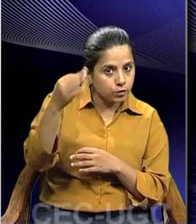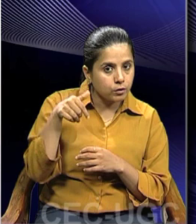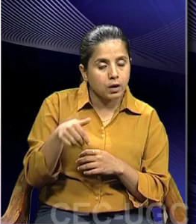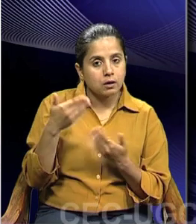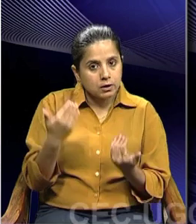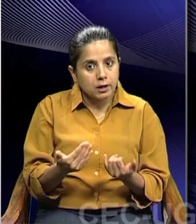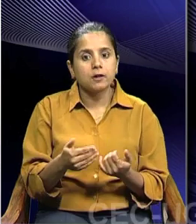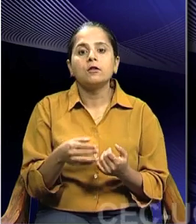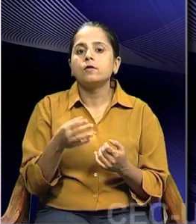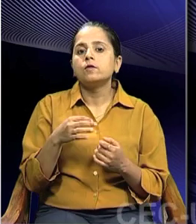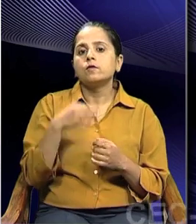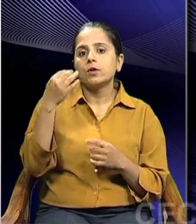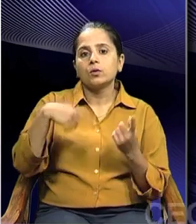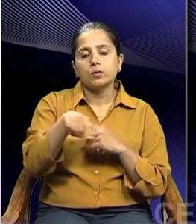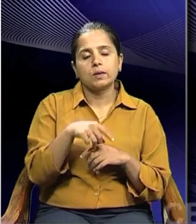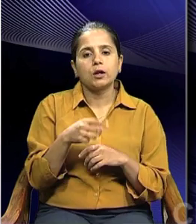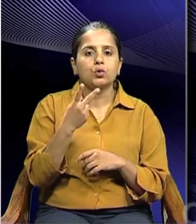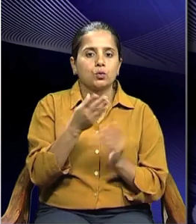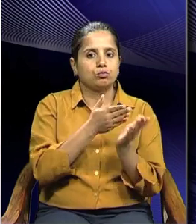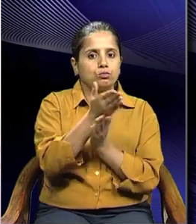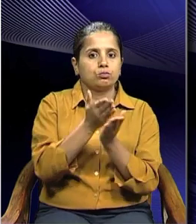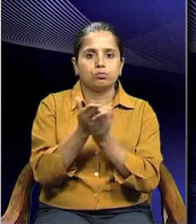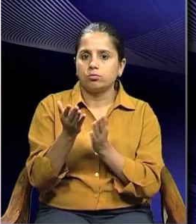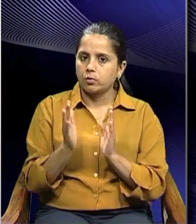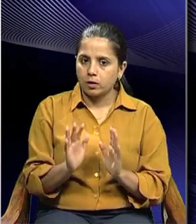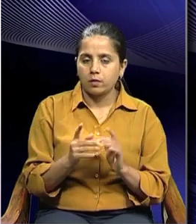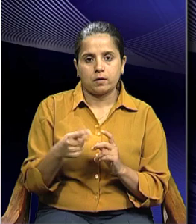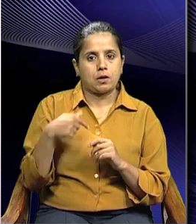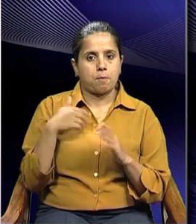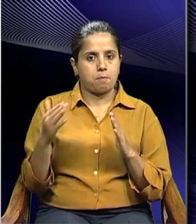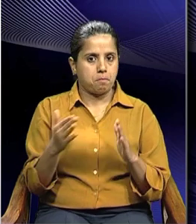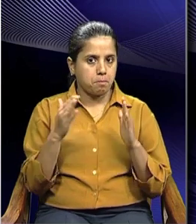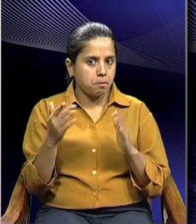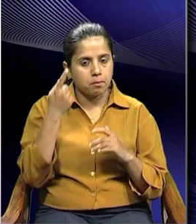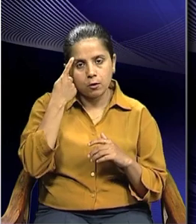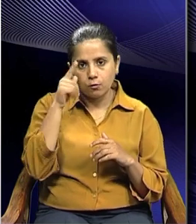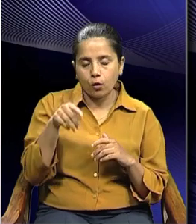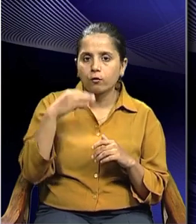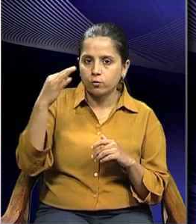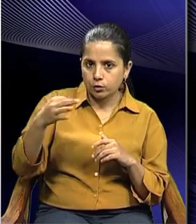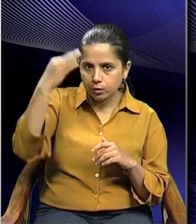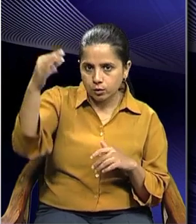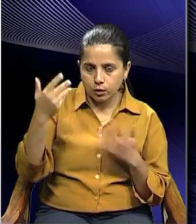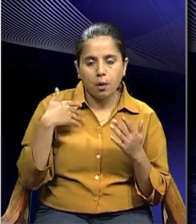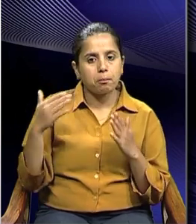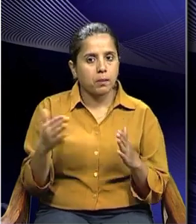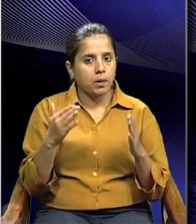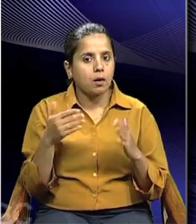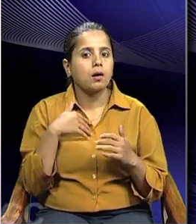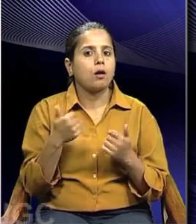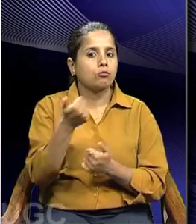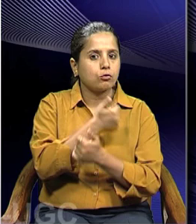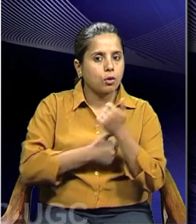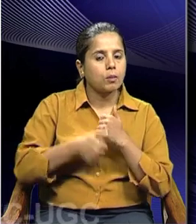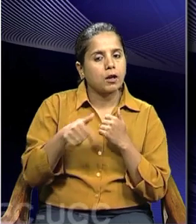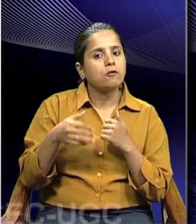the future, these are two dimensions, that I am preparing for the future and I am competing in